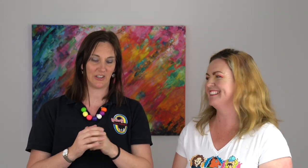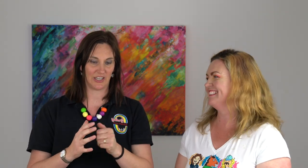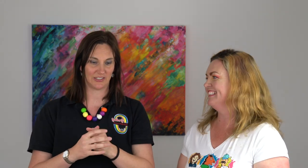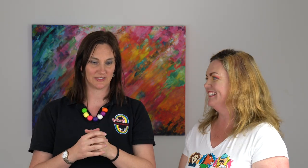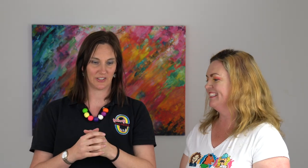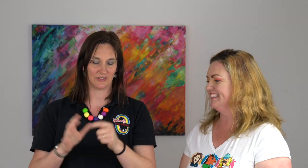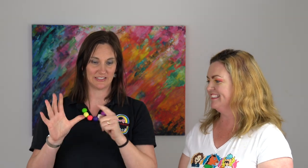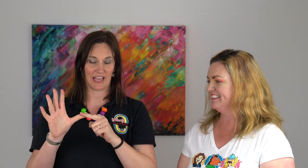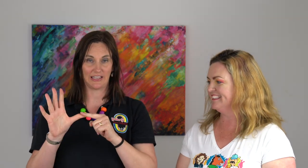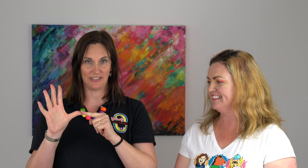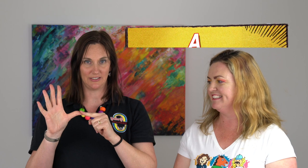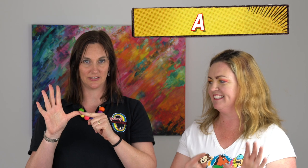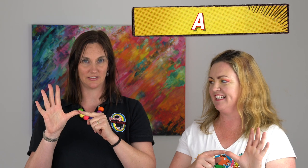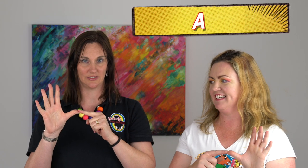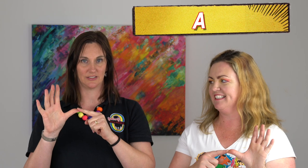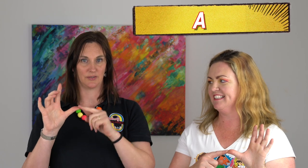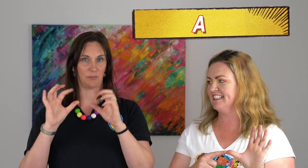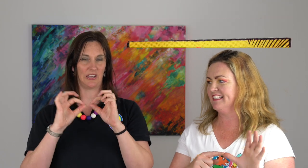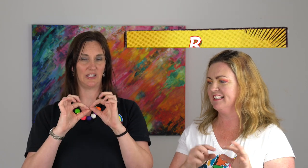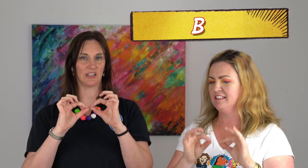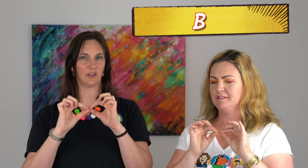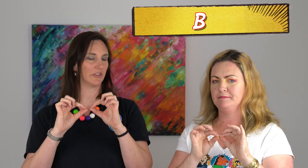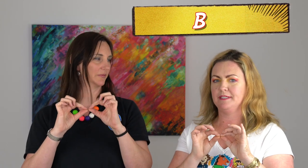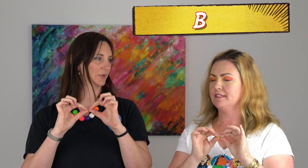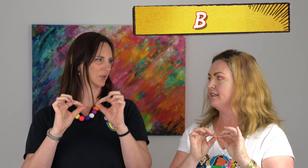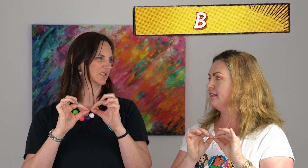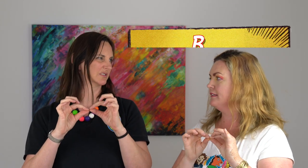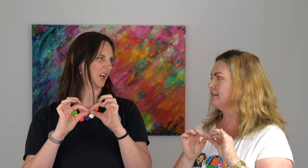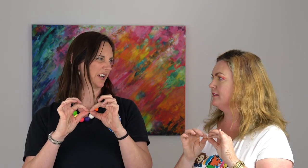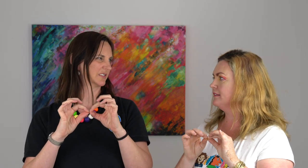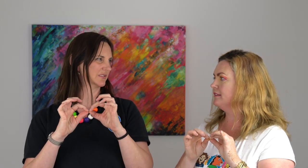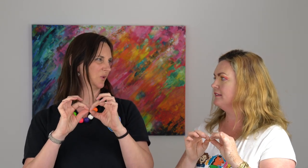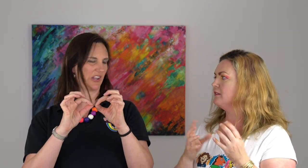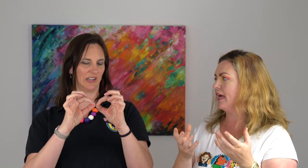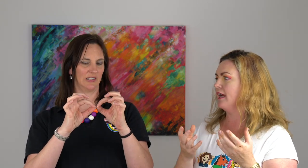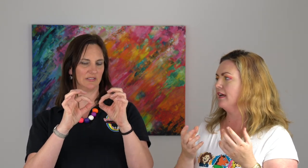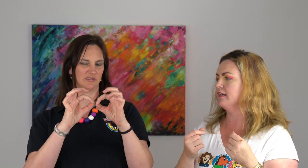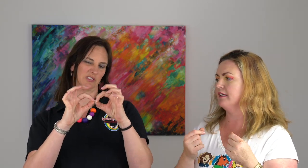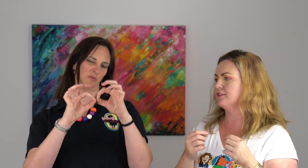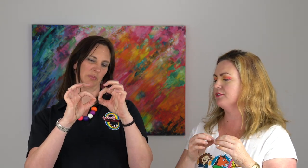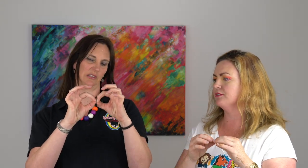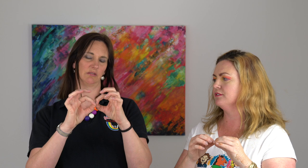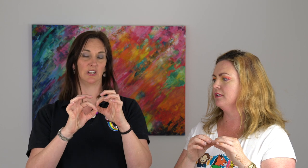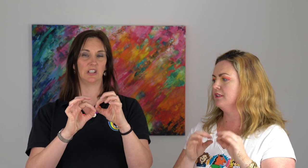Okay, so there's A, B, and a lot of them look like what they are. Yeah, sort of sure. Thing.